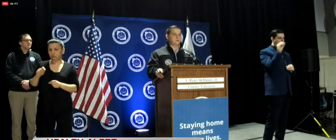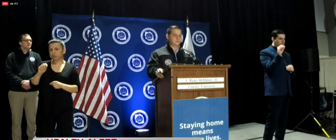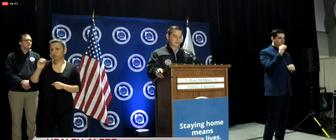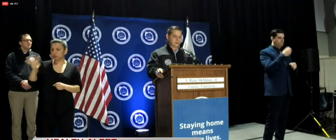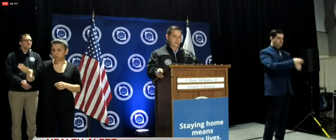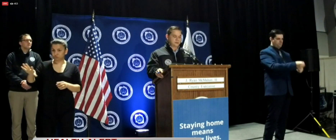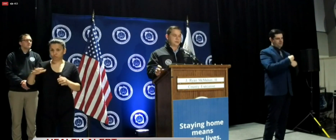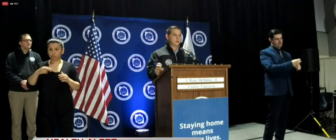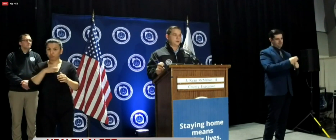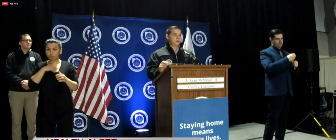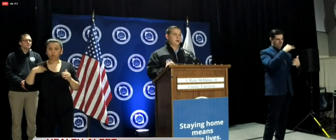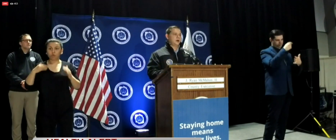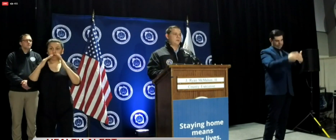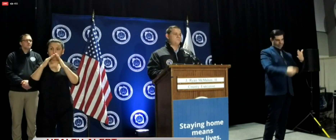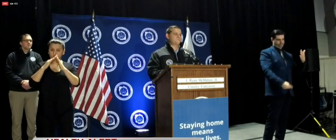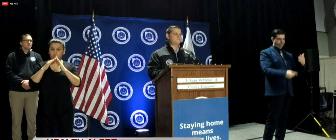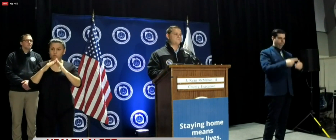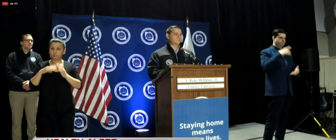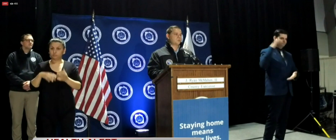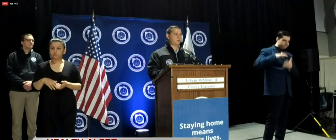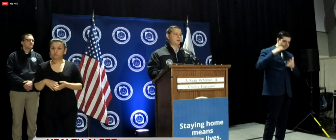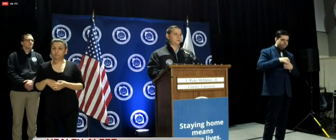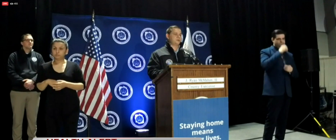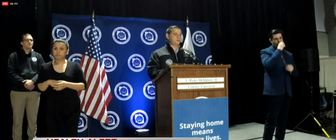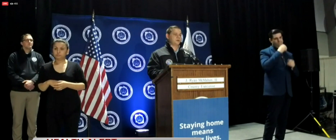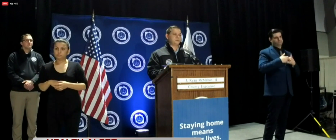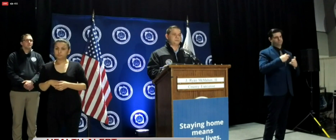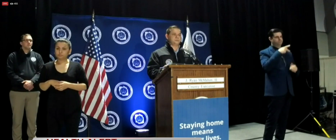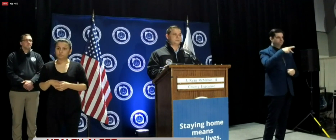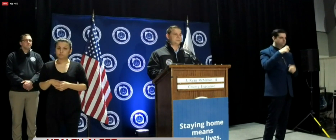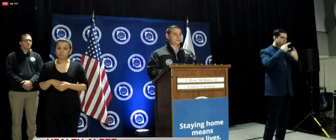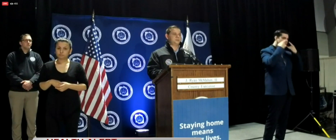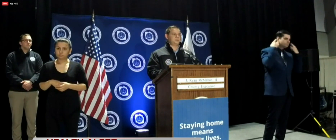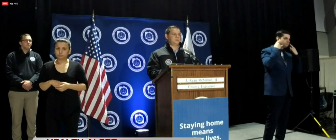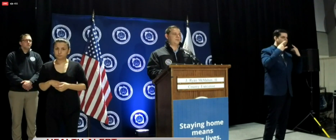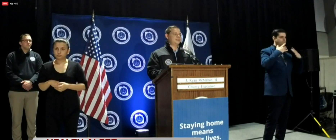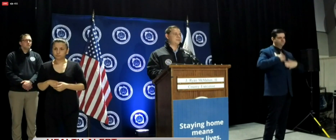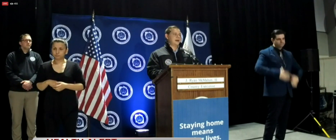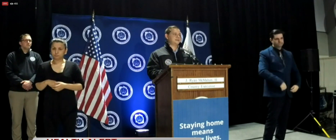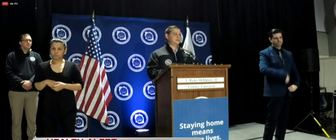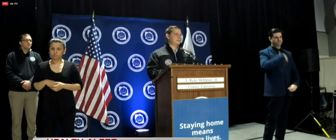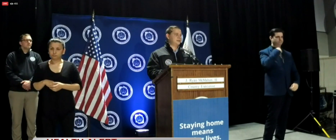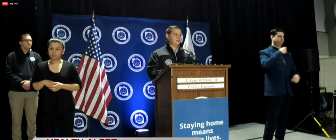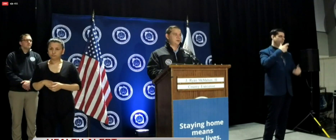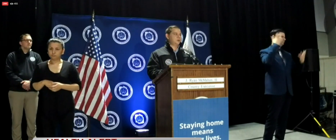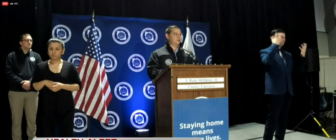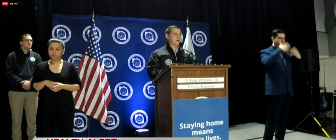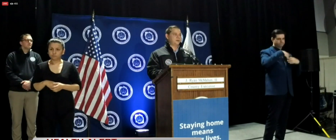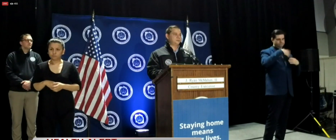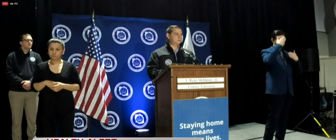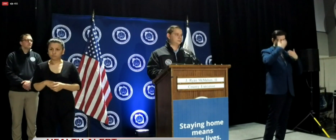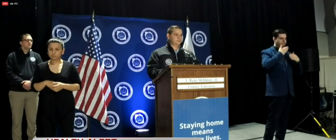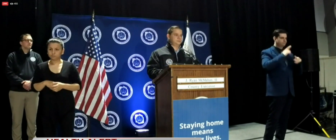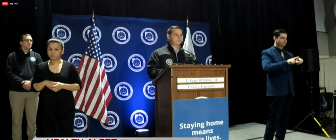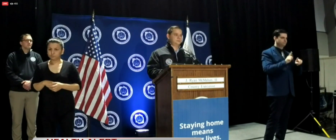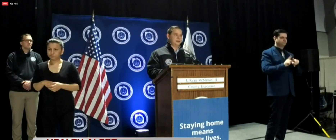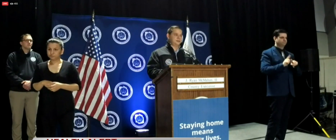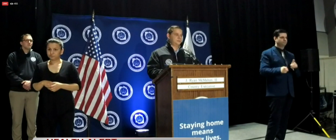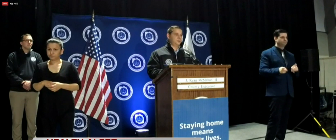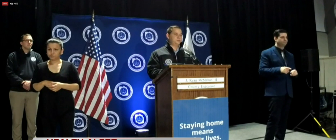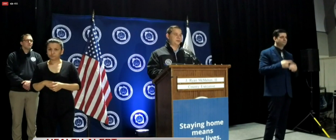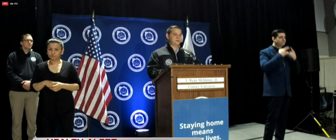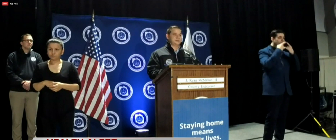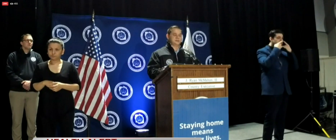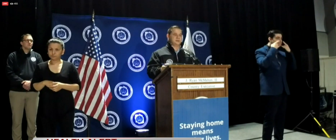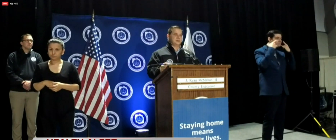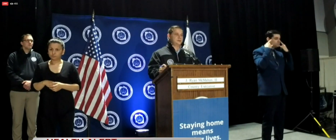very fantastic. But your simple face masks, who would have thought that